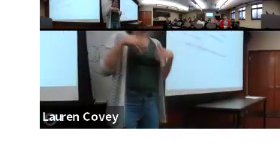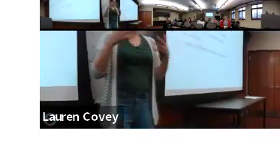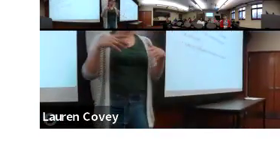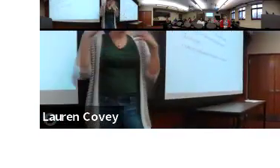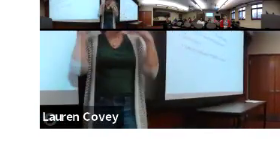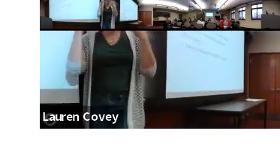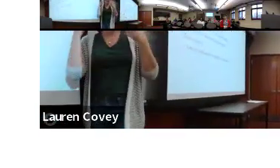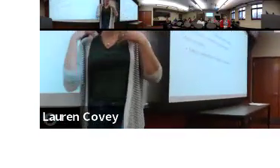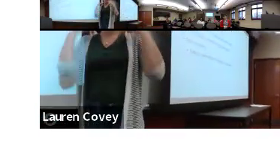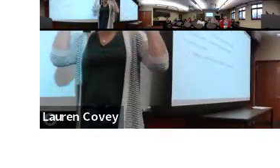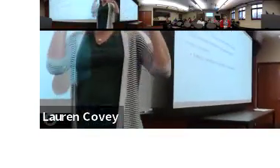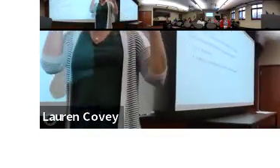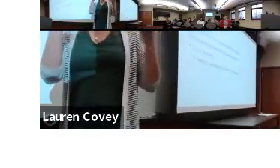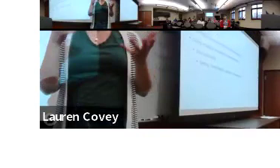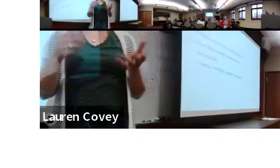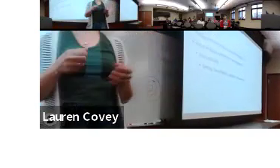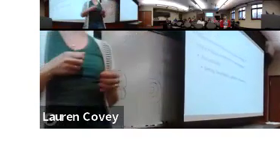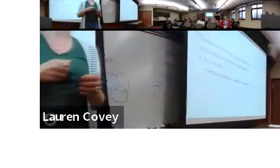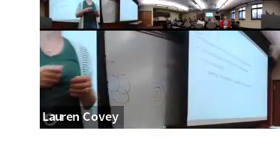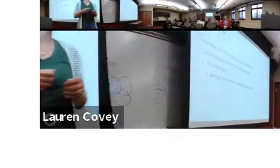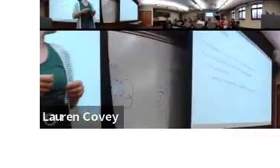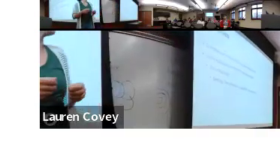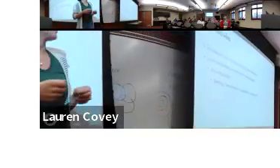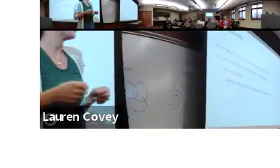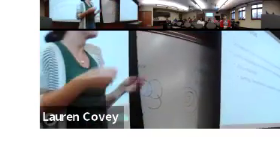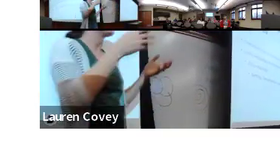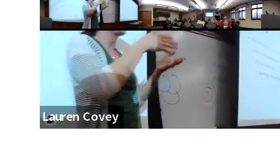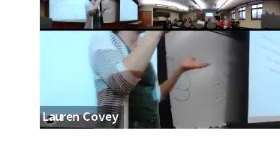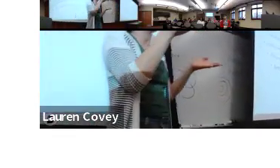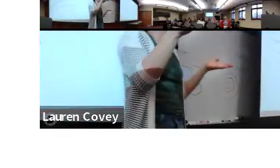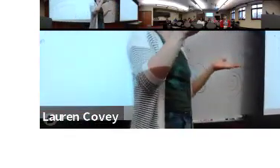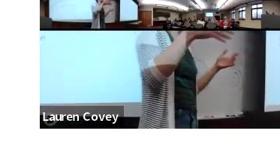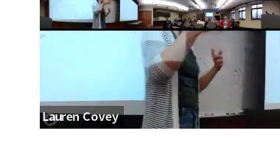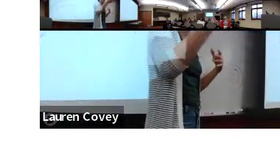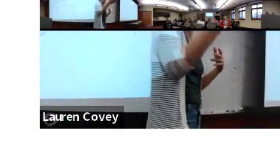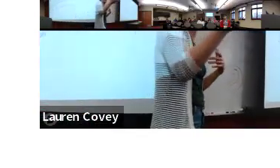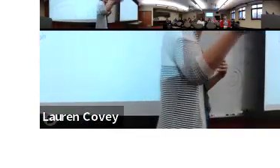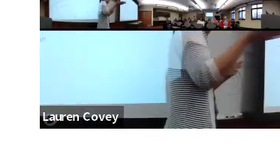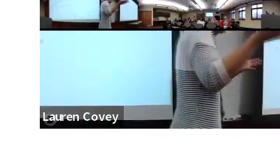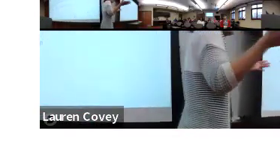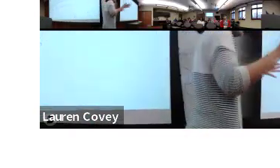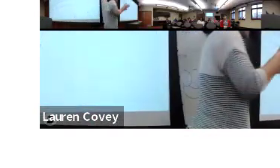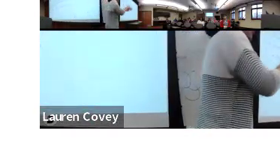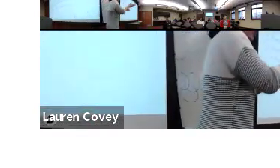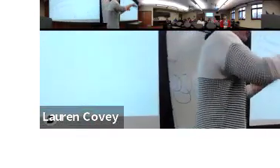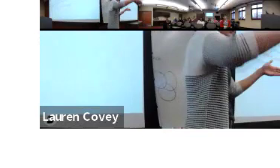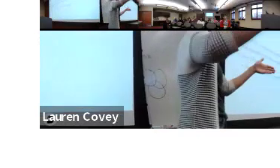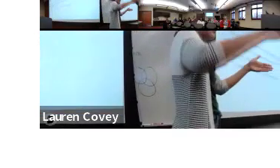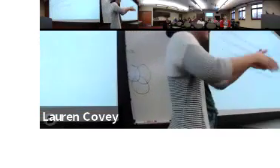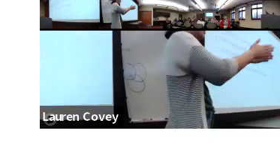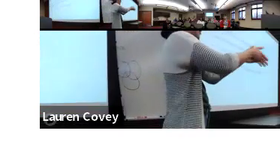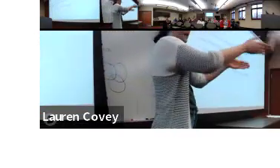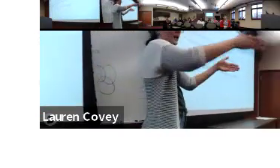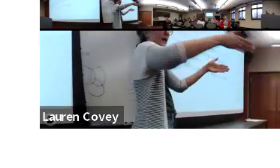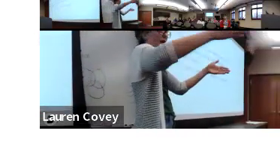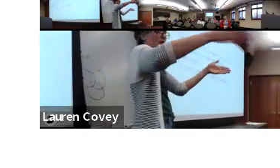to structure that stuff that they saw in some kind of coherent way. You have to structure a story so that the adversary understands that it's a story that